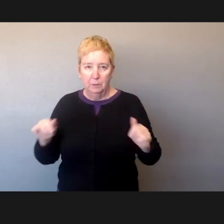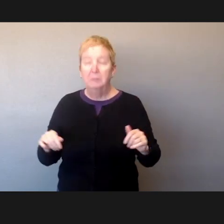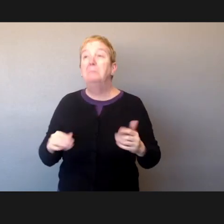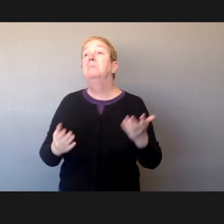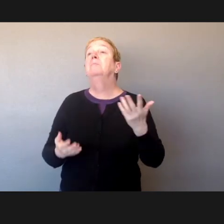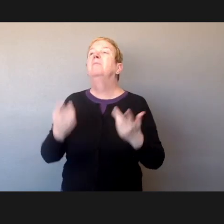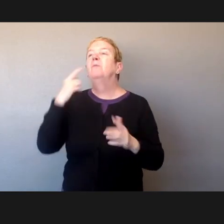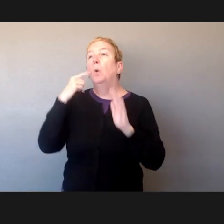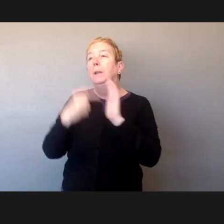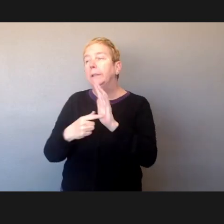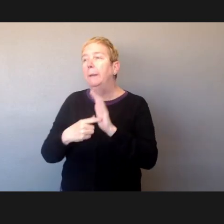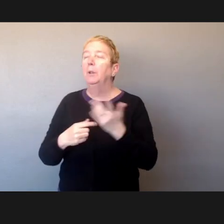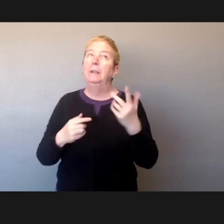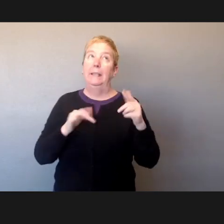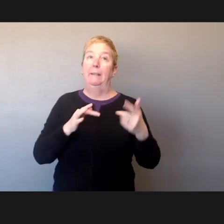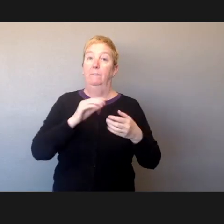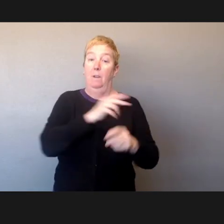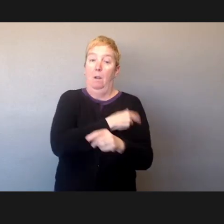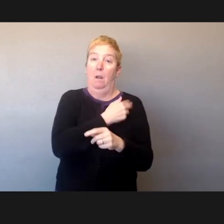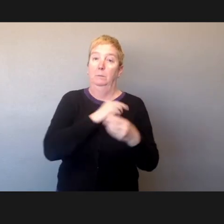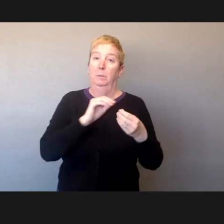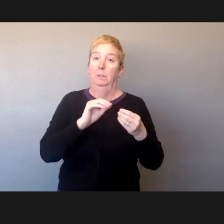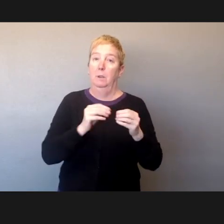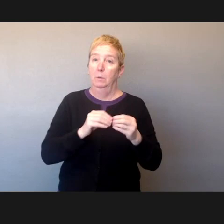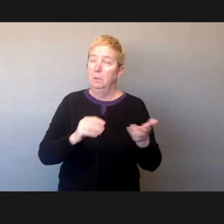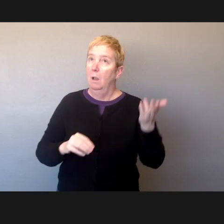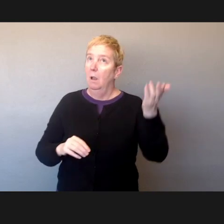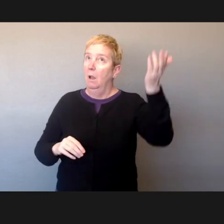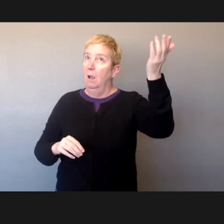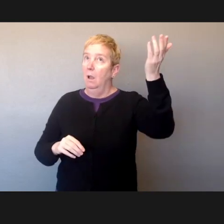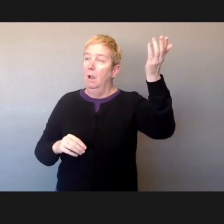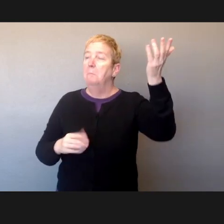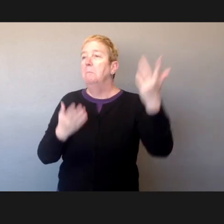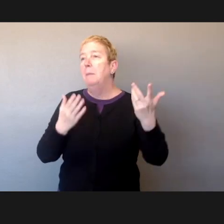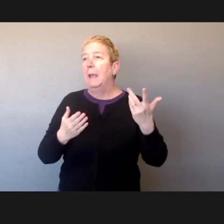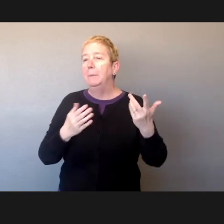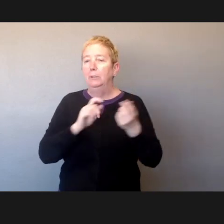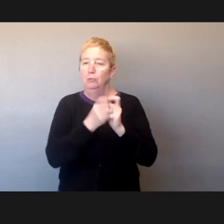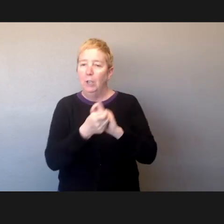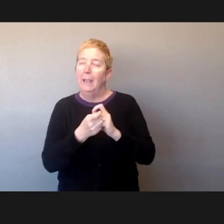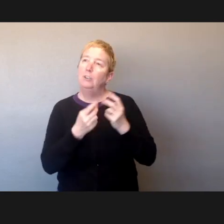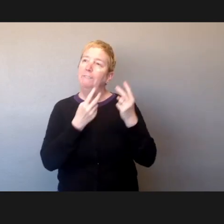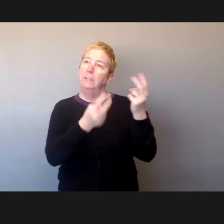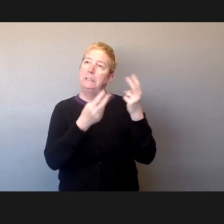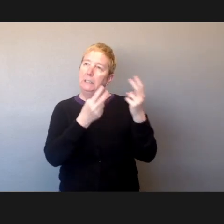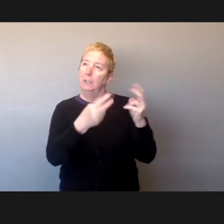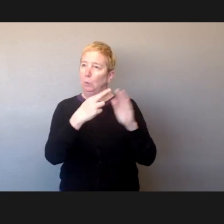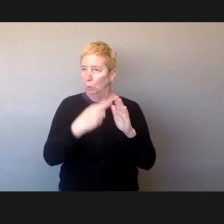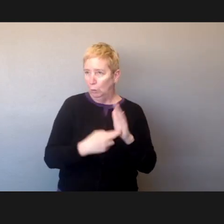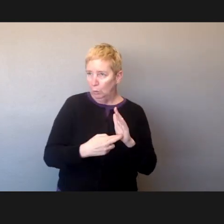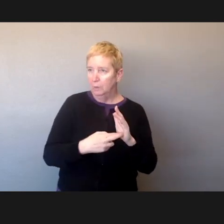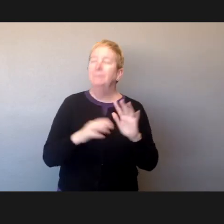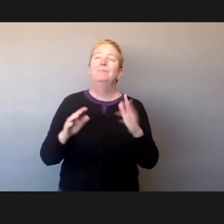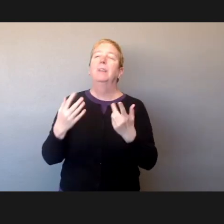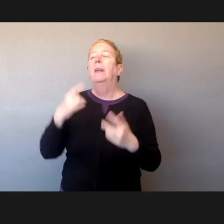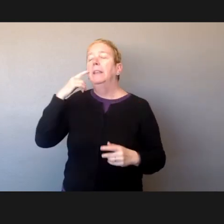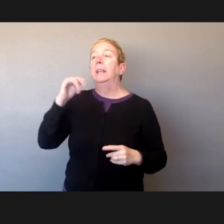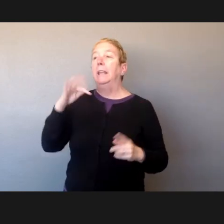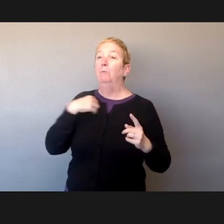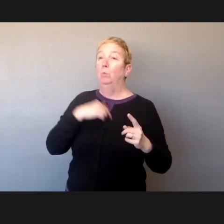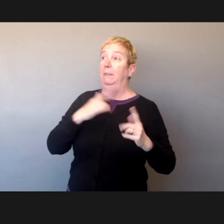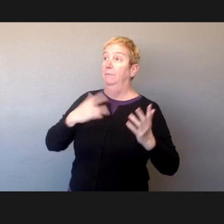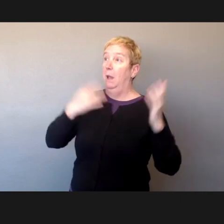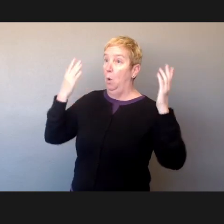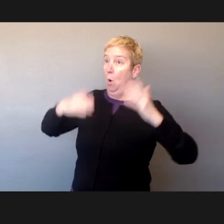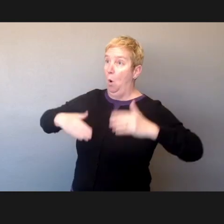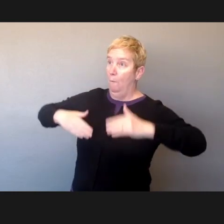visitation policies in hospitals and limiting visitors. But if we saw ourselves being overwhelmed, I think the only scenario that I